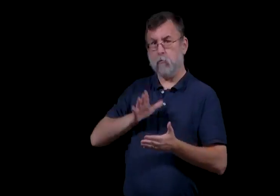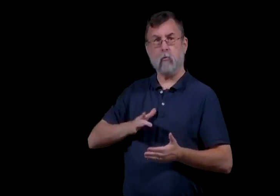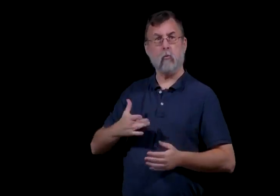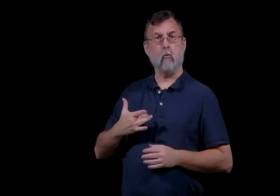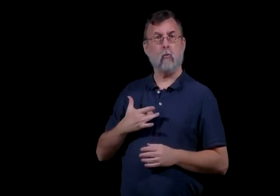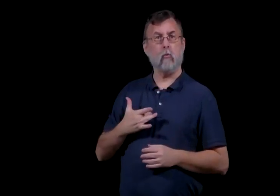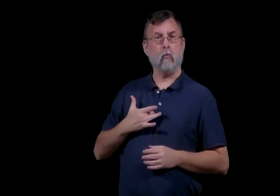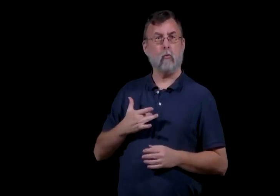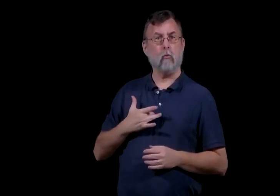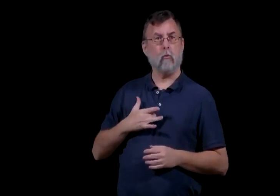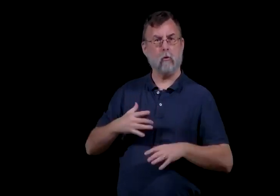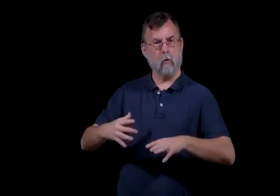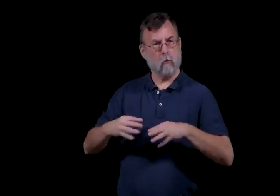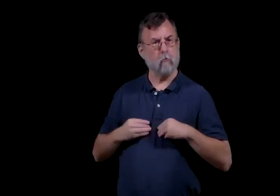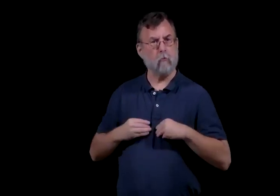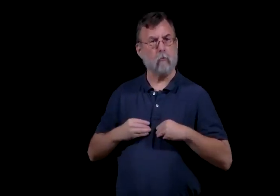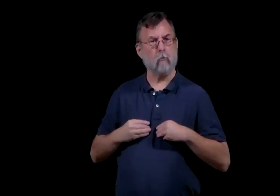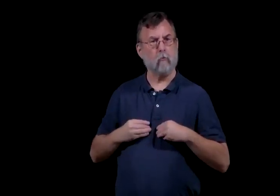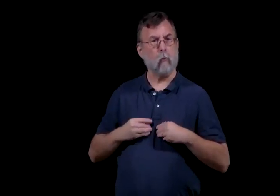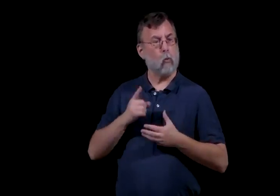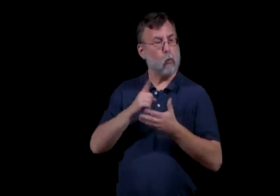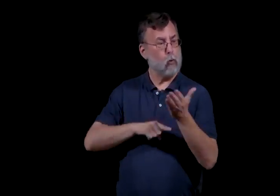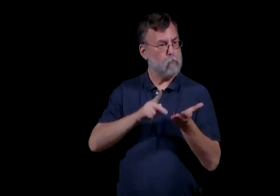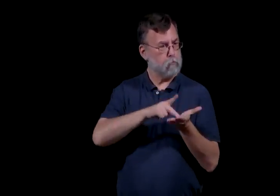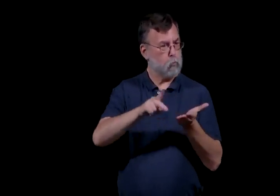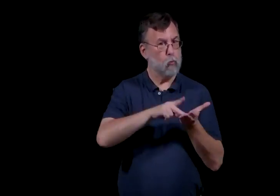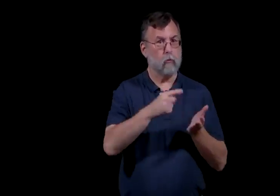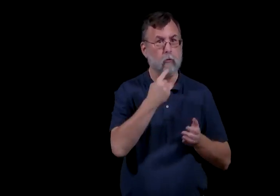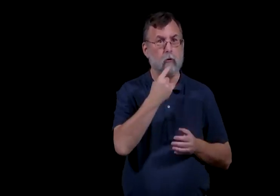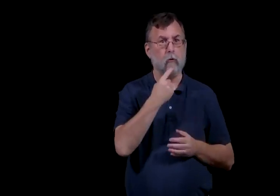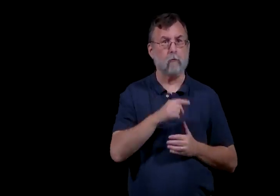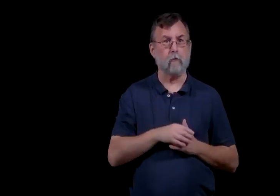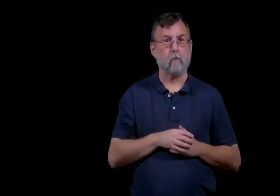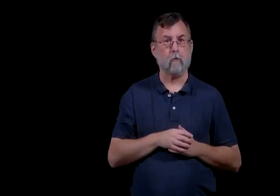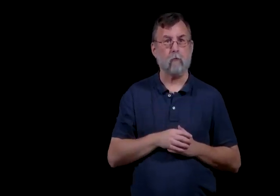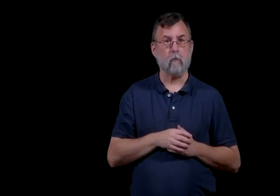opened her heart to accept what Paul was saying.